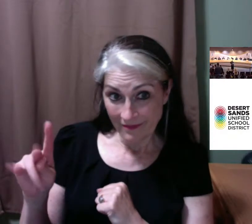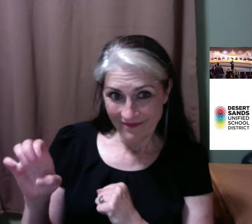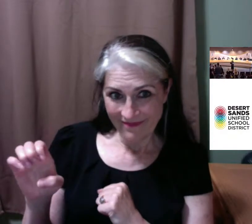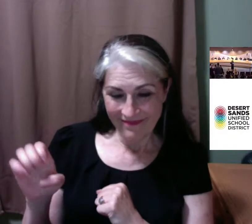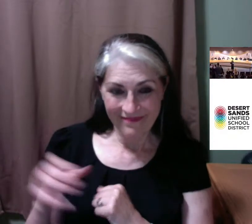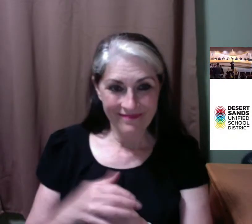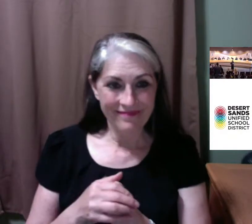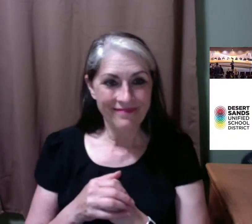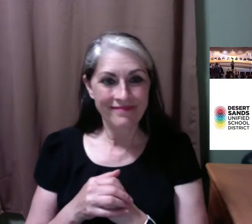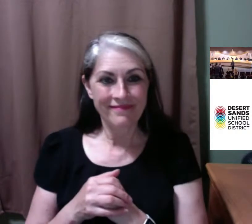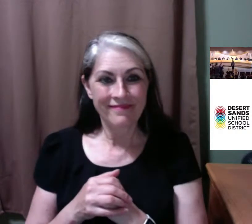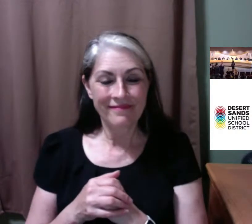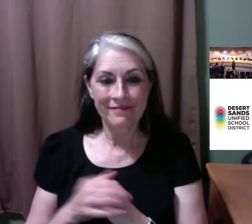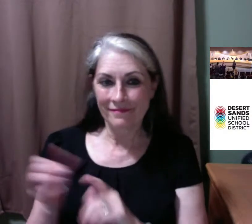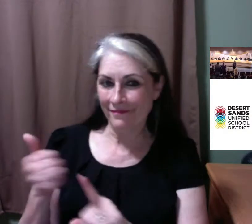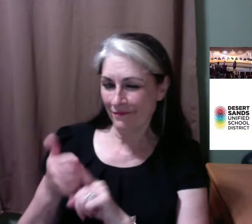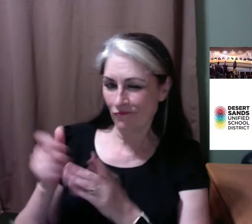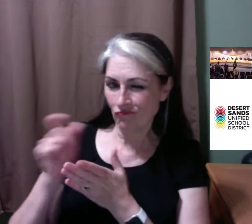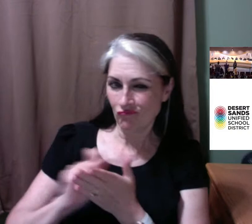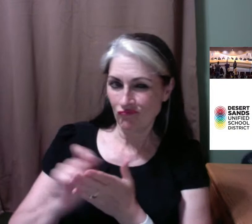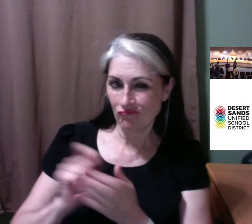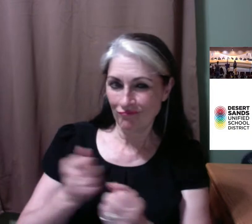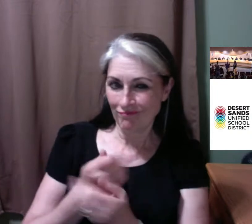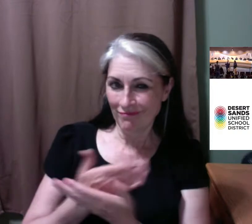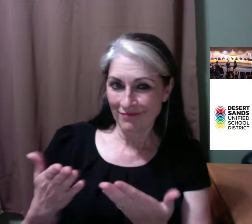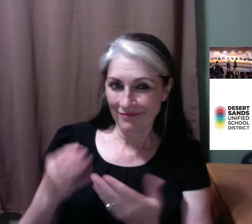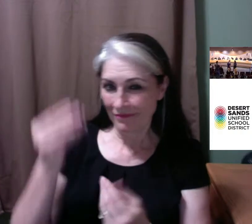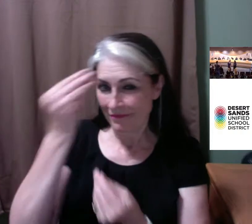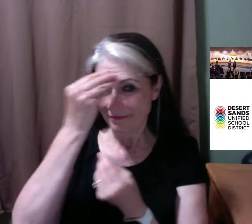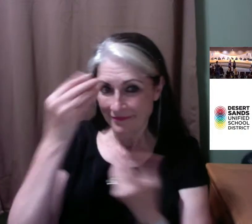Actually, Mike wrote all this, just so you know.